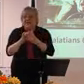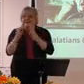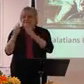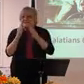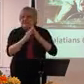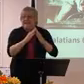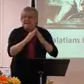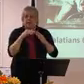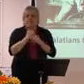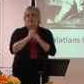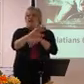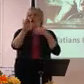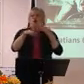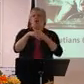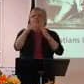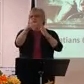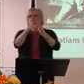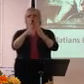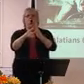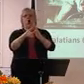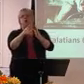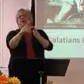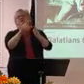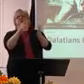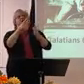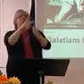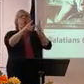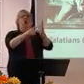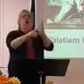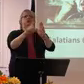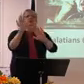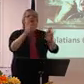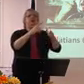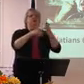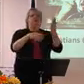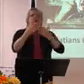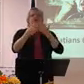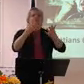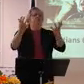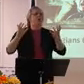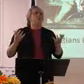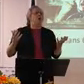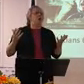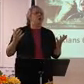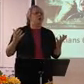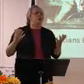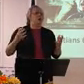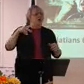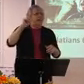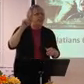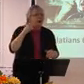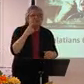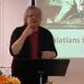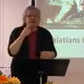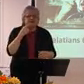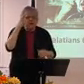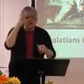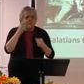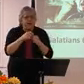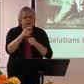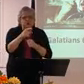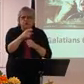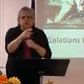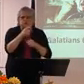made all these things legal so that they could do what they wanted. And Paul reminds them and us as